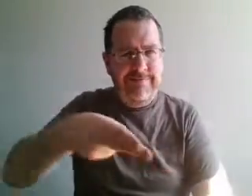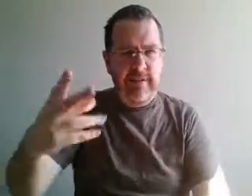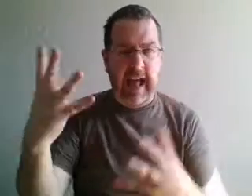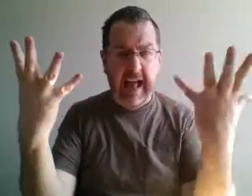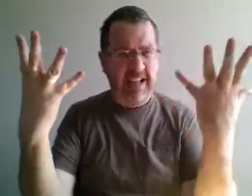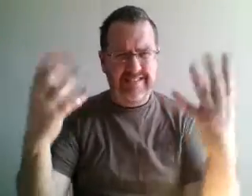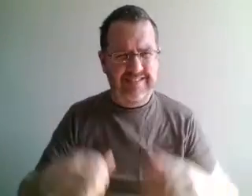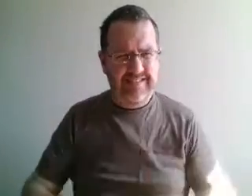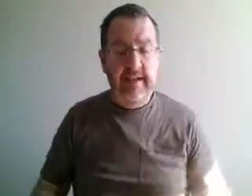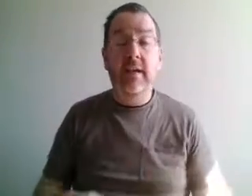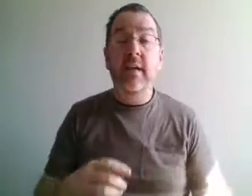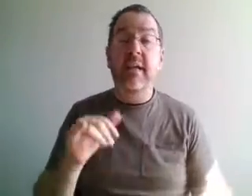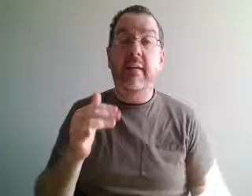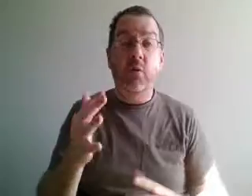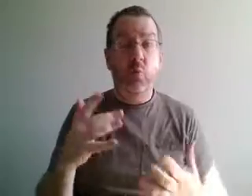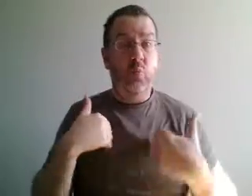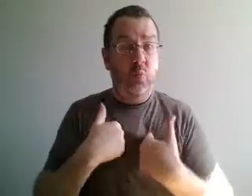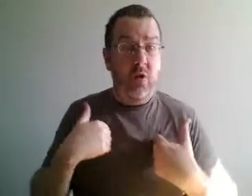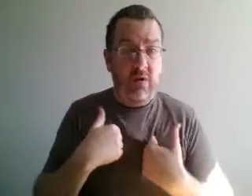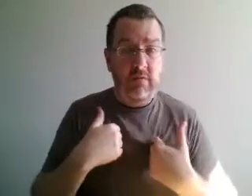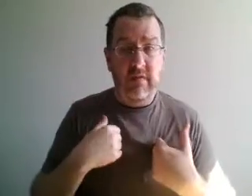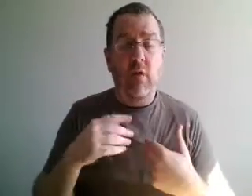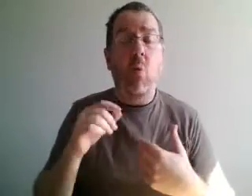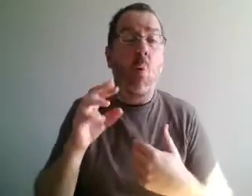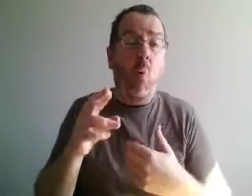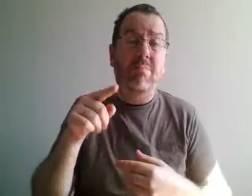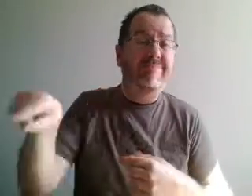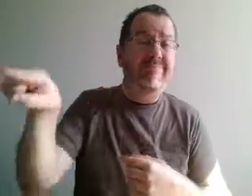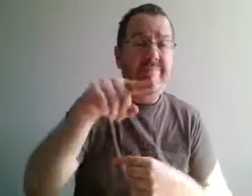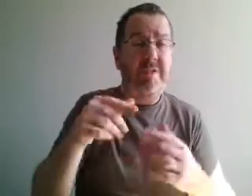dispose of them as they're disposable or take them off, but importantly, very importantly, wash